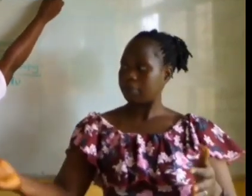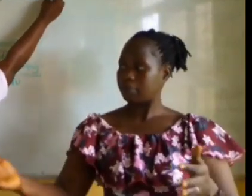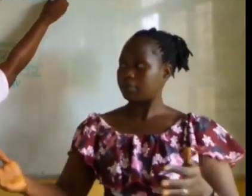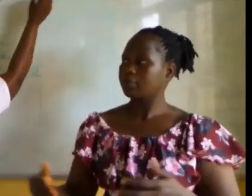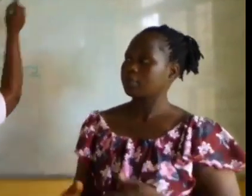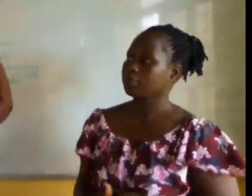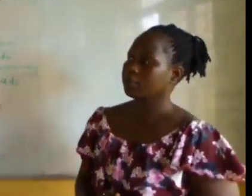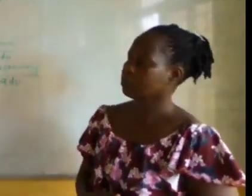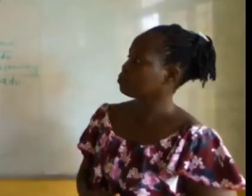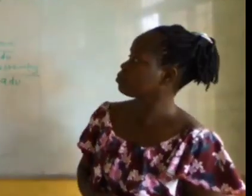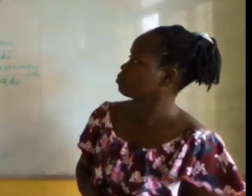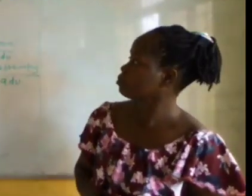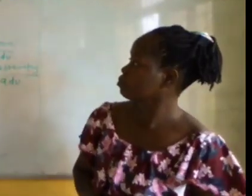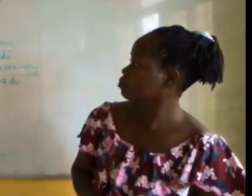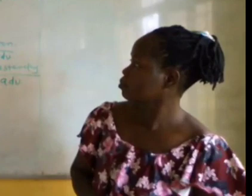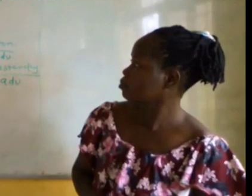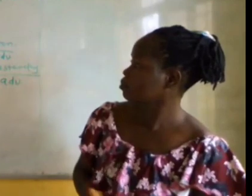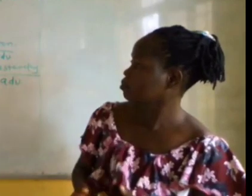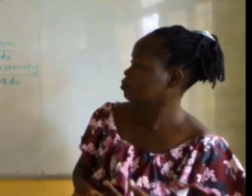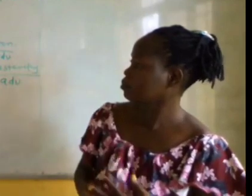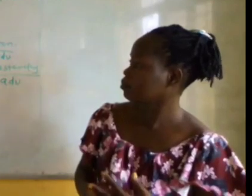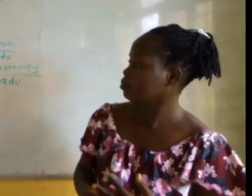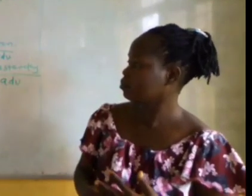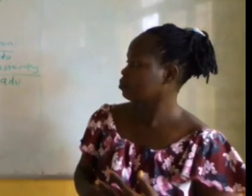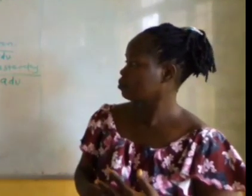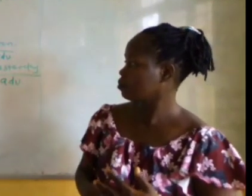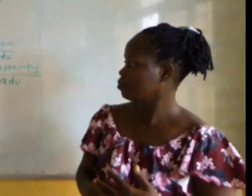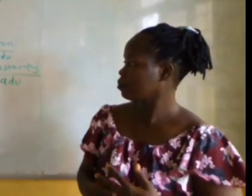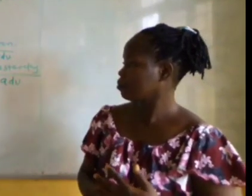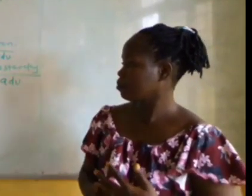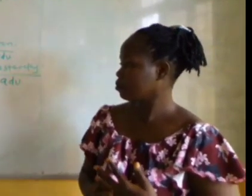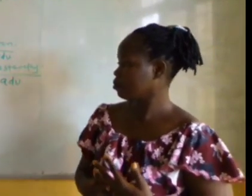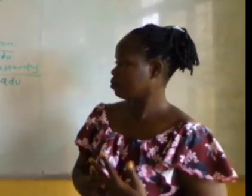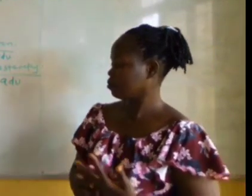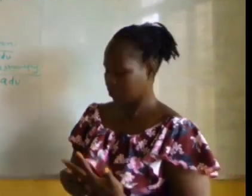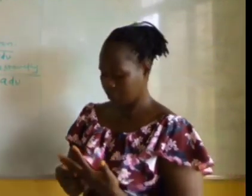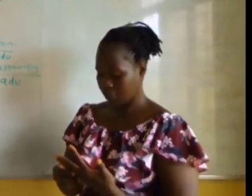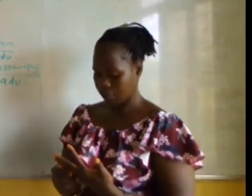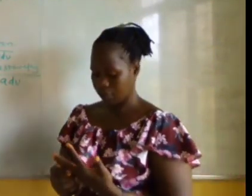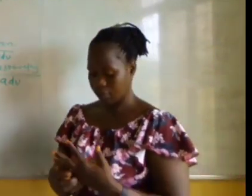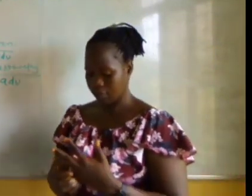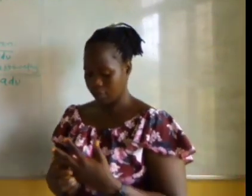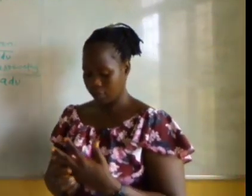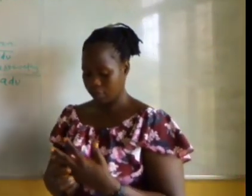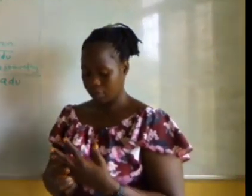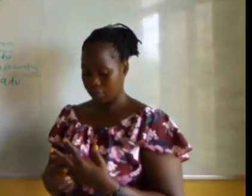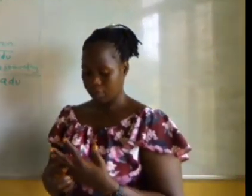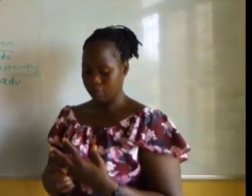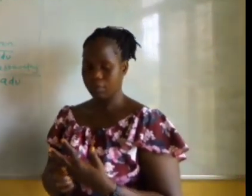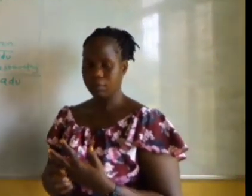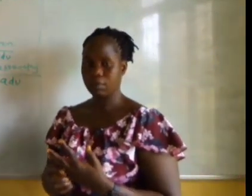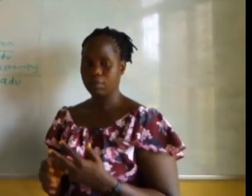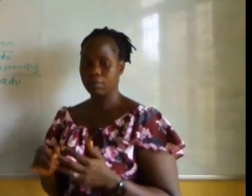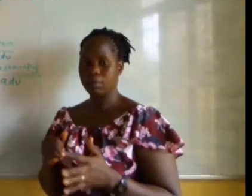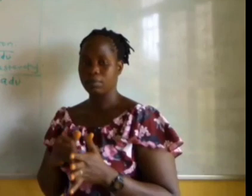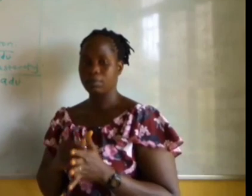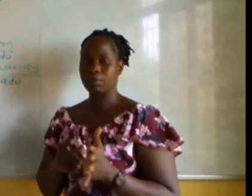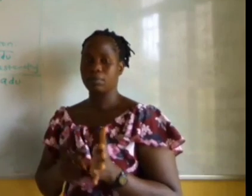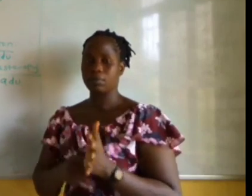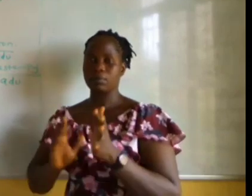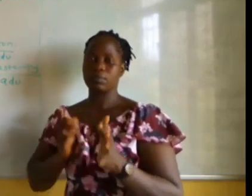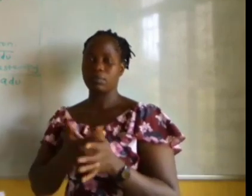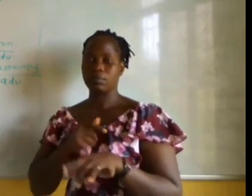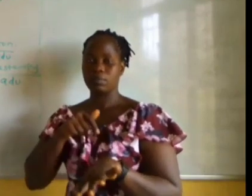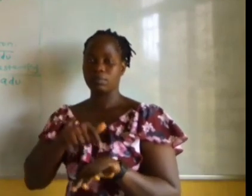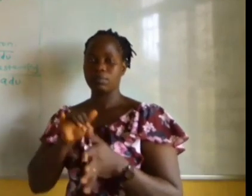etc. Why the second one is adverb of time? It shows us when, the particular time, the period of an action. Are